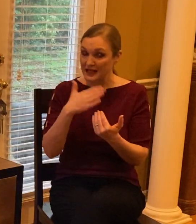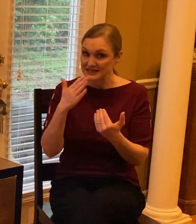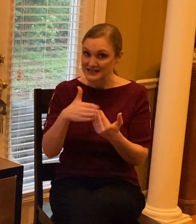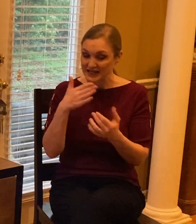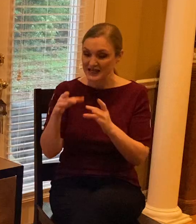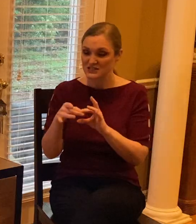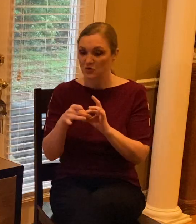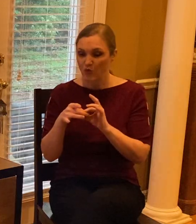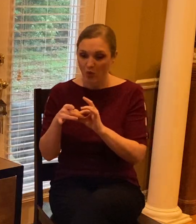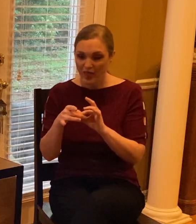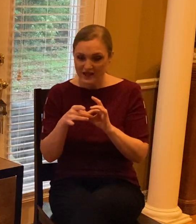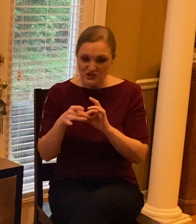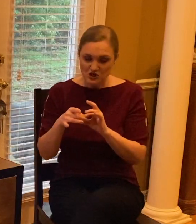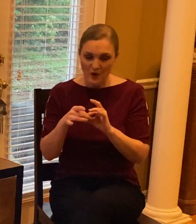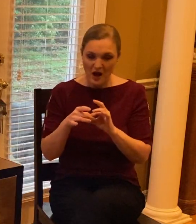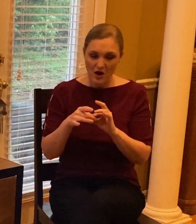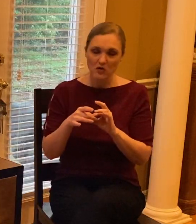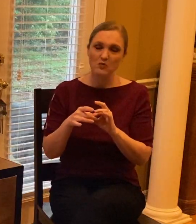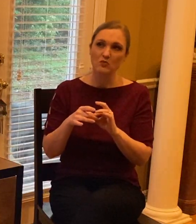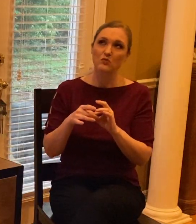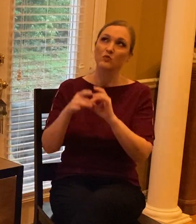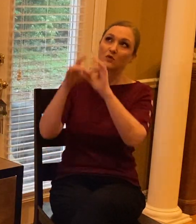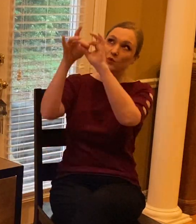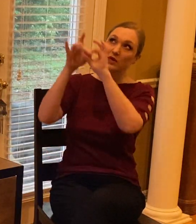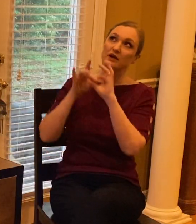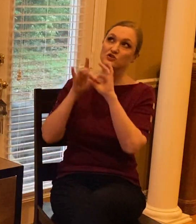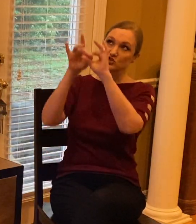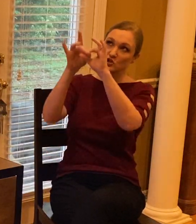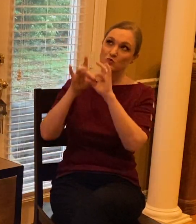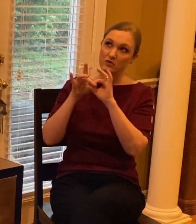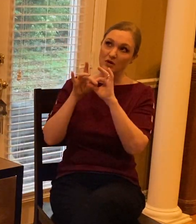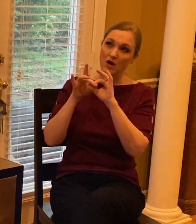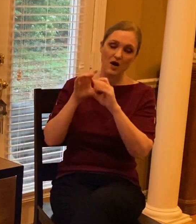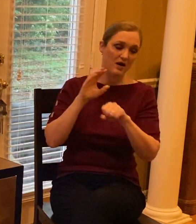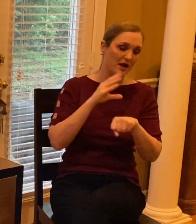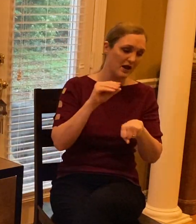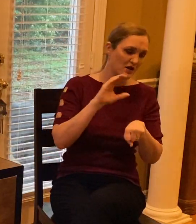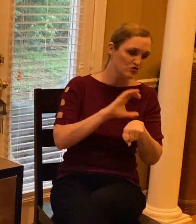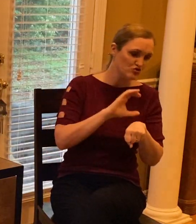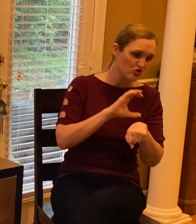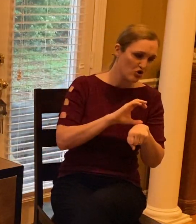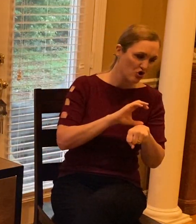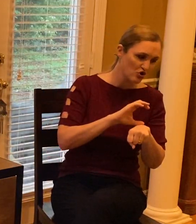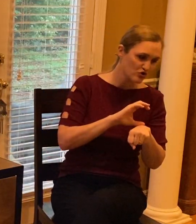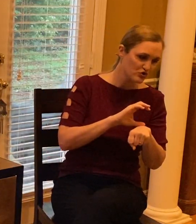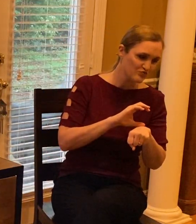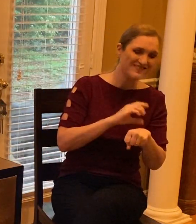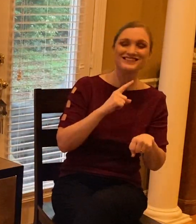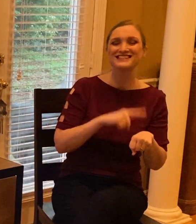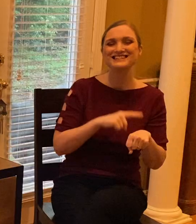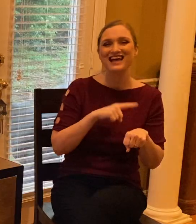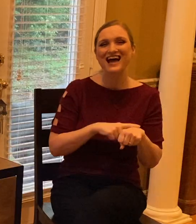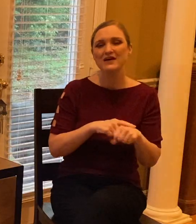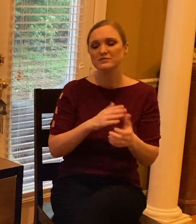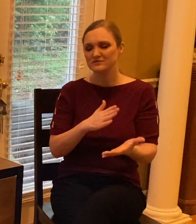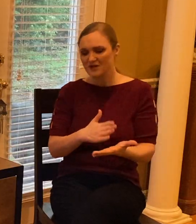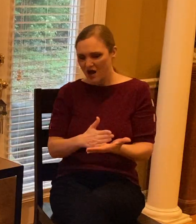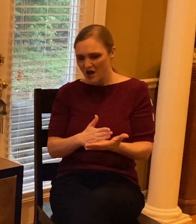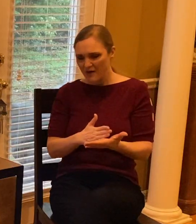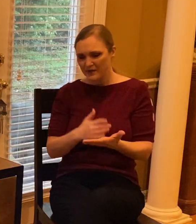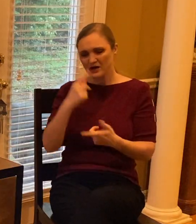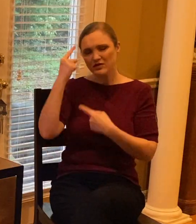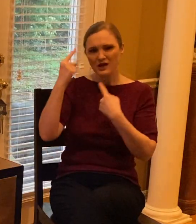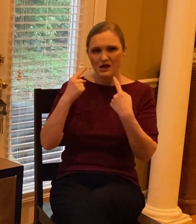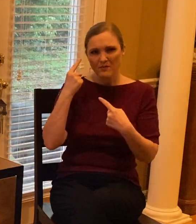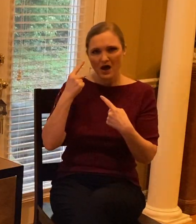relates to our relationship with God, our functioning as a church, you know, it's a time to step back and to think about